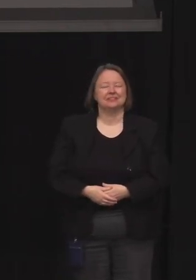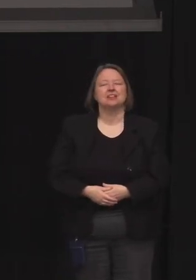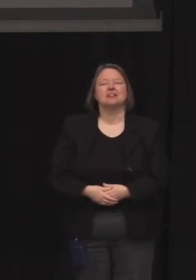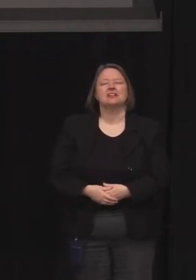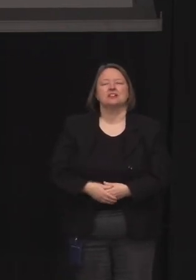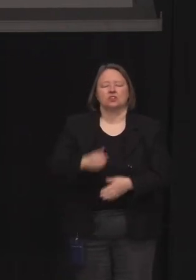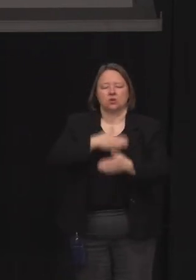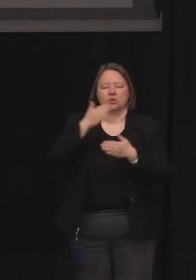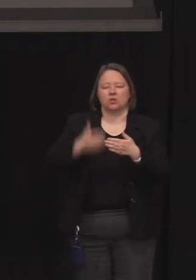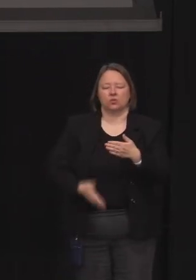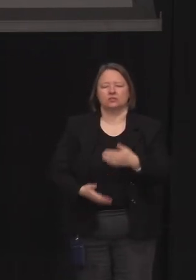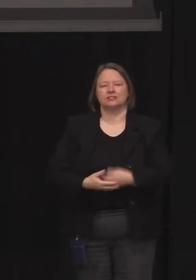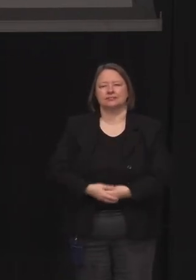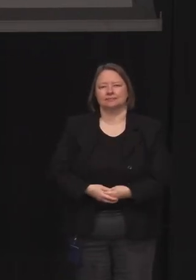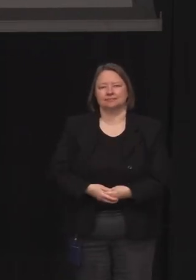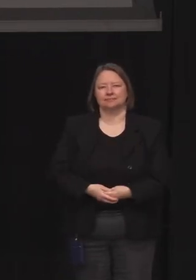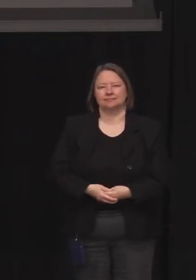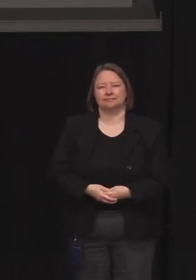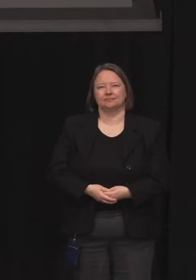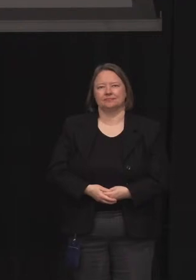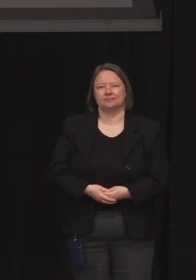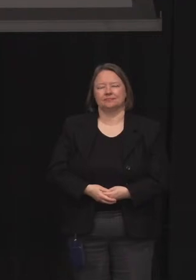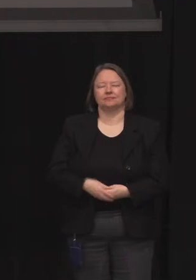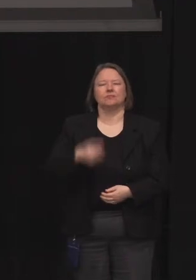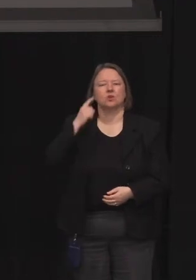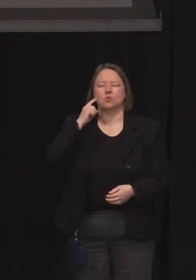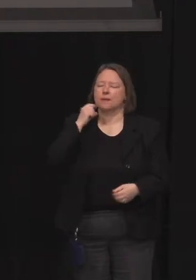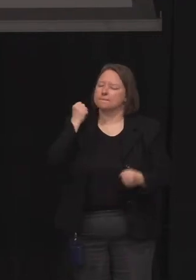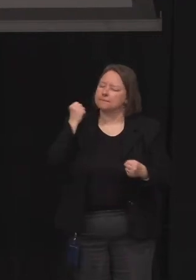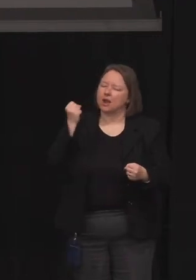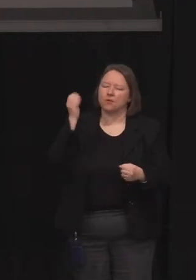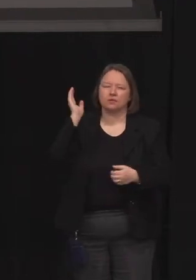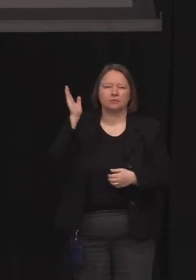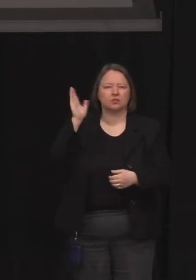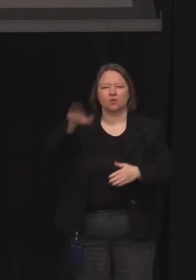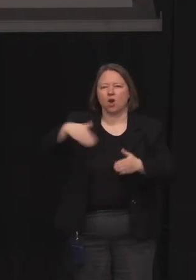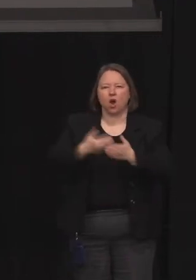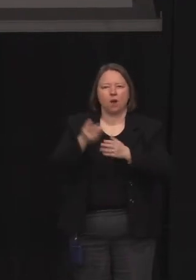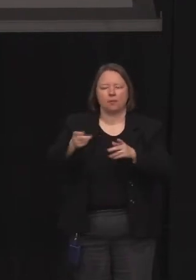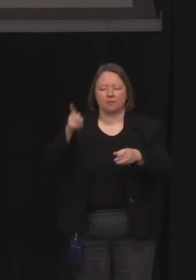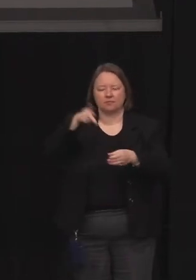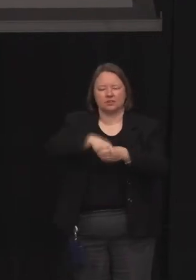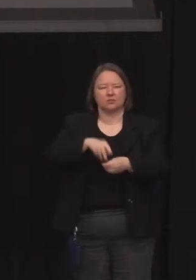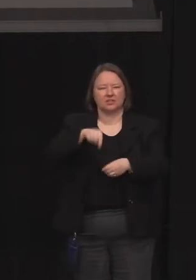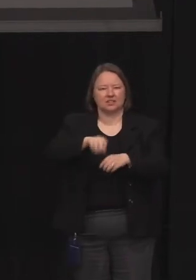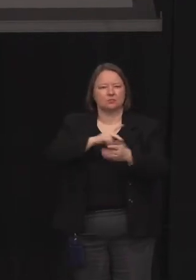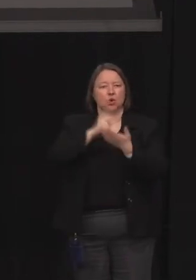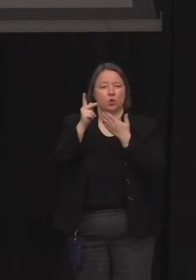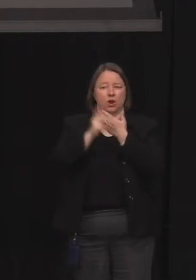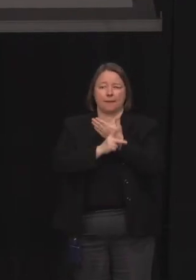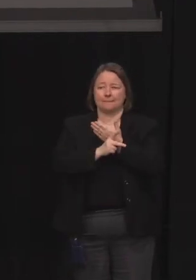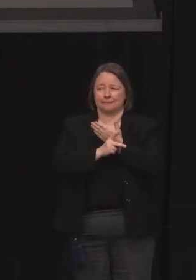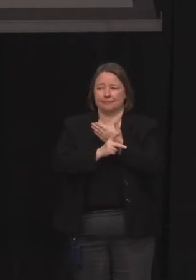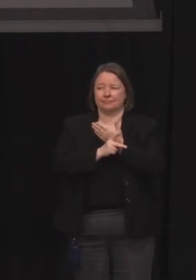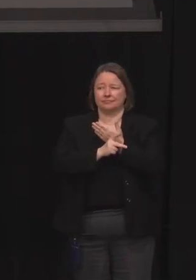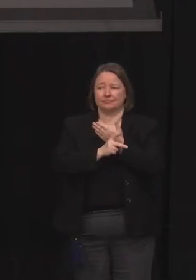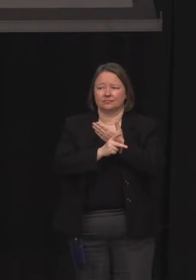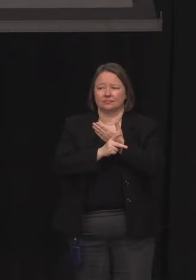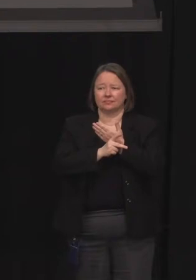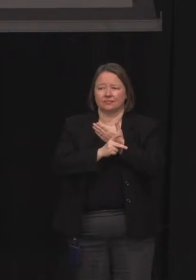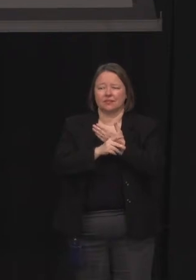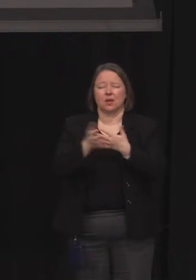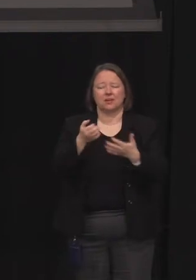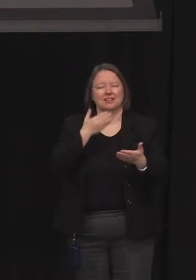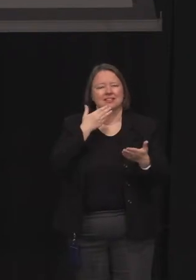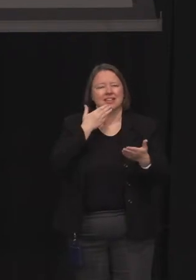So in closing, we've heard some powerful speeches from all of our participants in this program. In closing, I'd like to